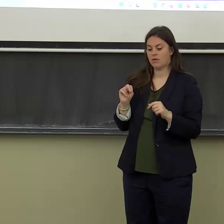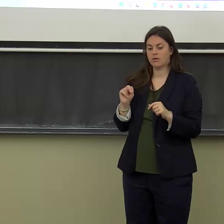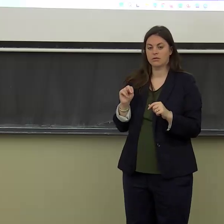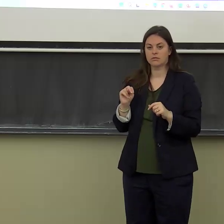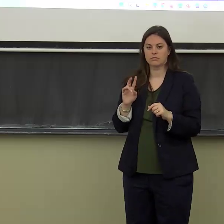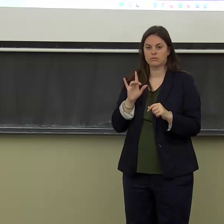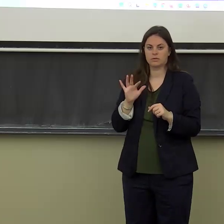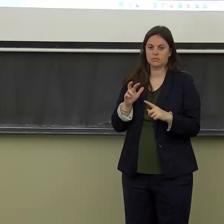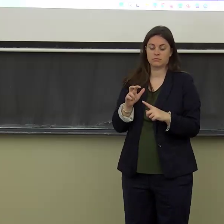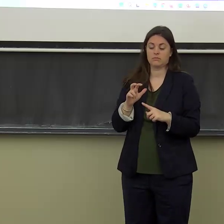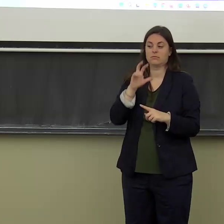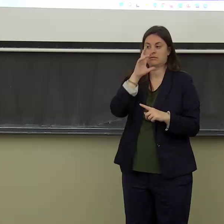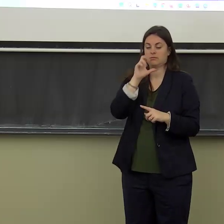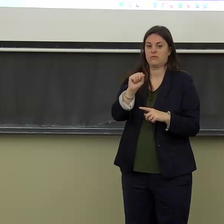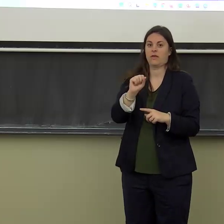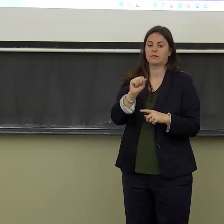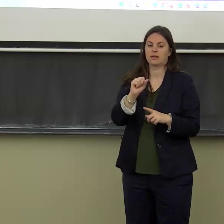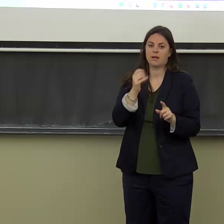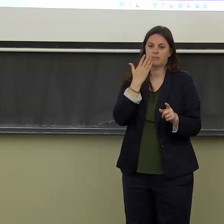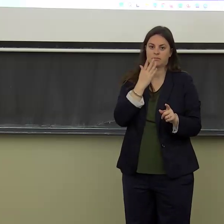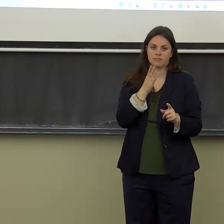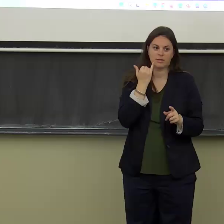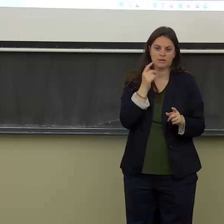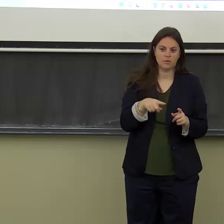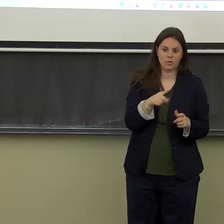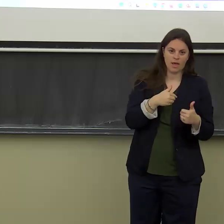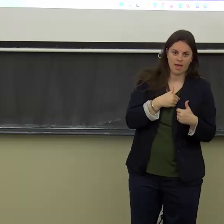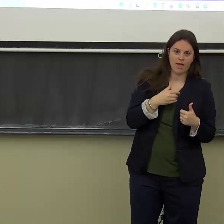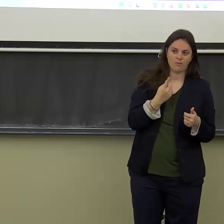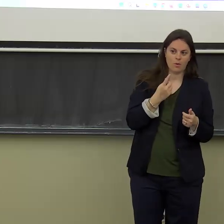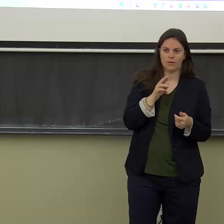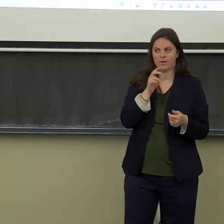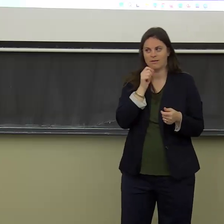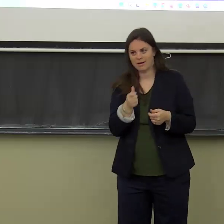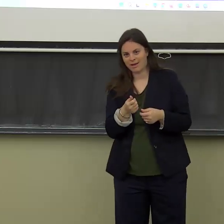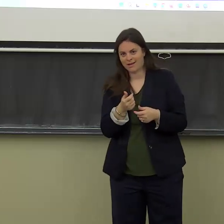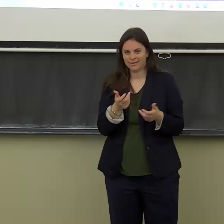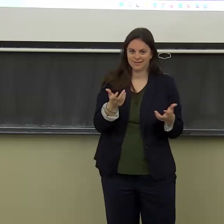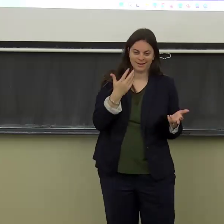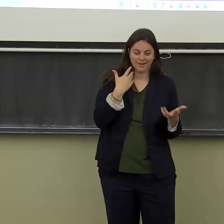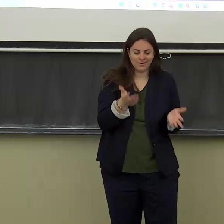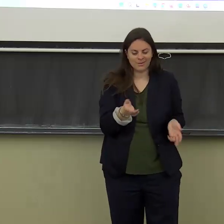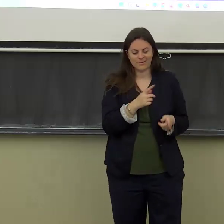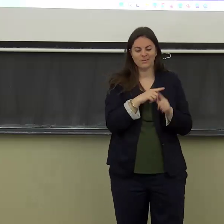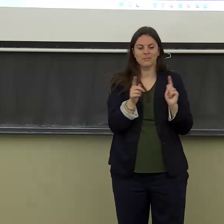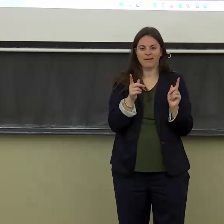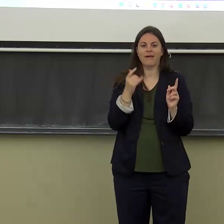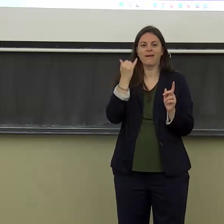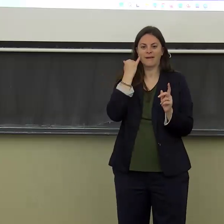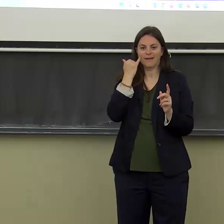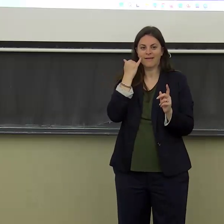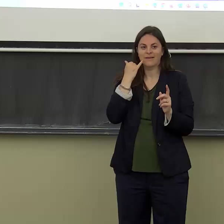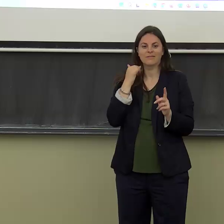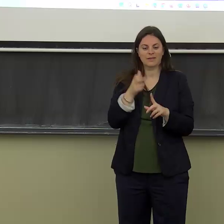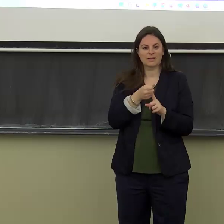you have a cast iron pan or not, if that's something that falls within an option, if you're cooking or not. But if it does, in the last 10,